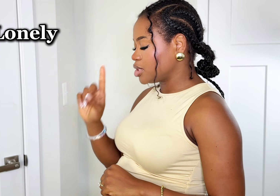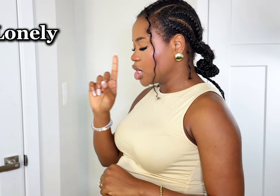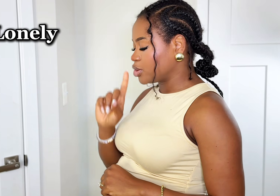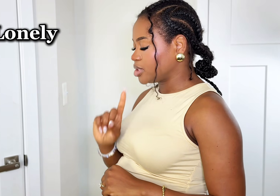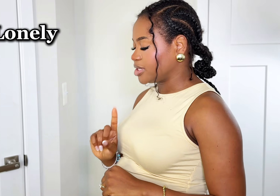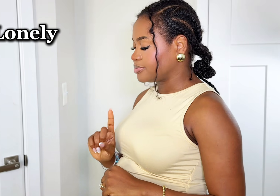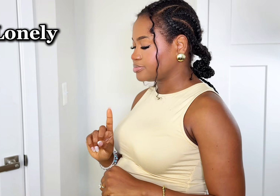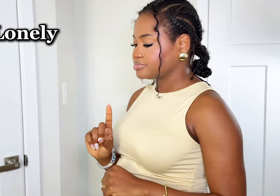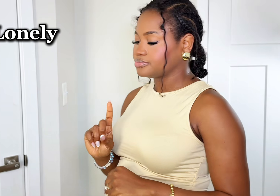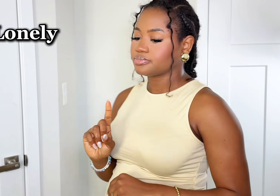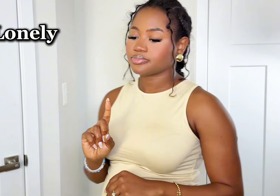Lonely,